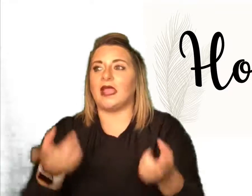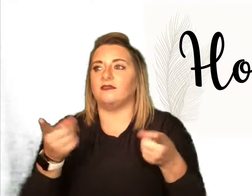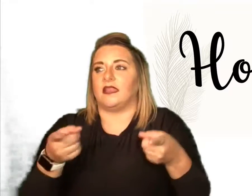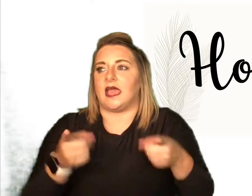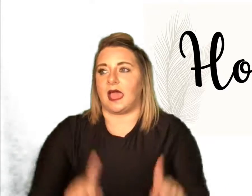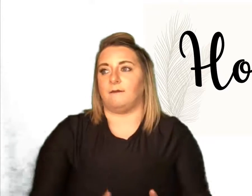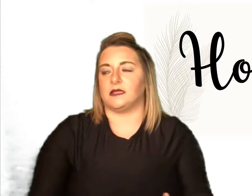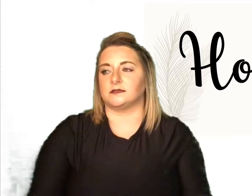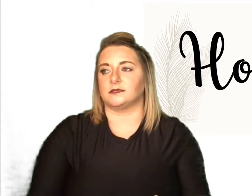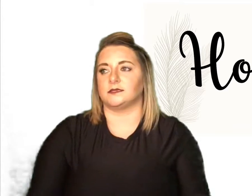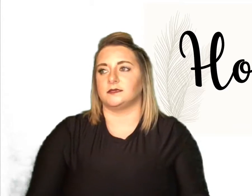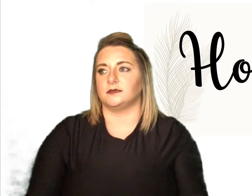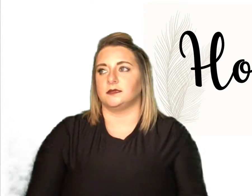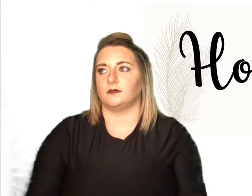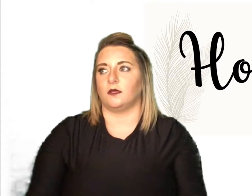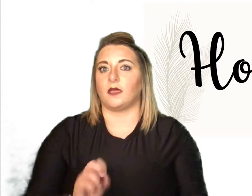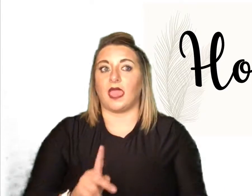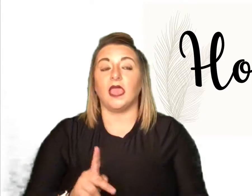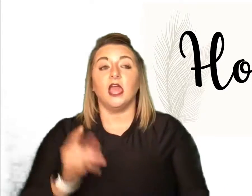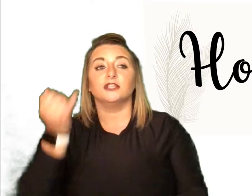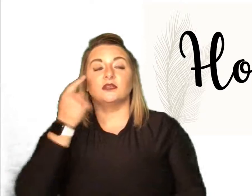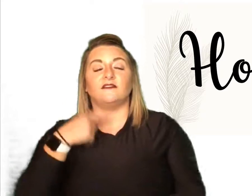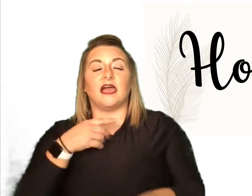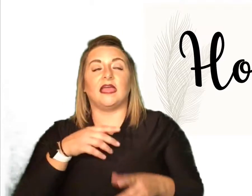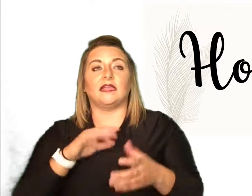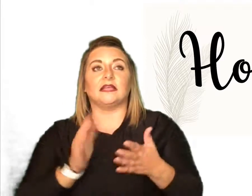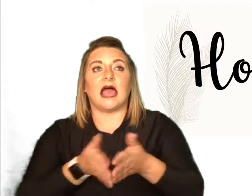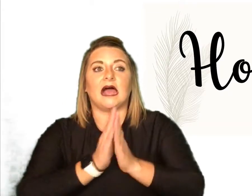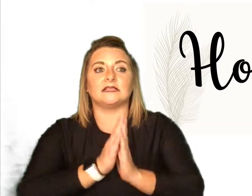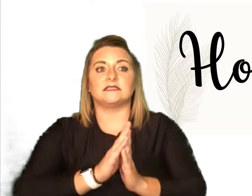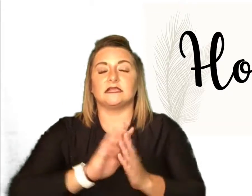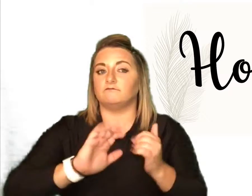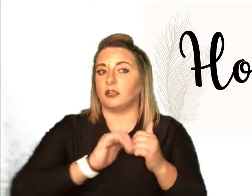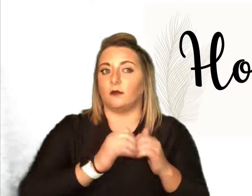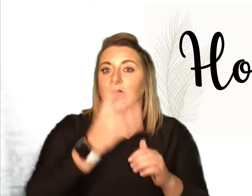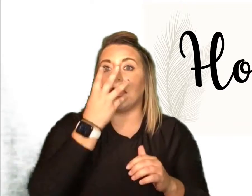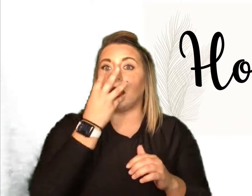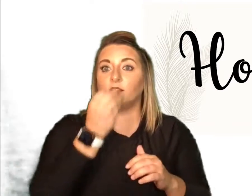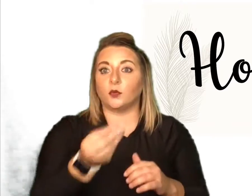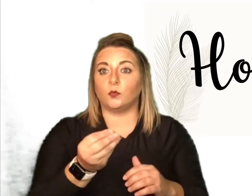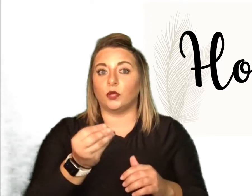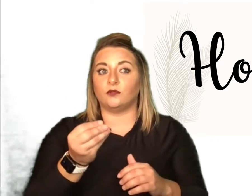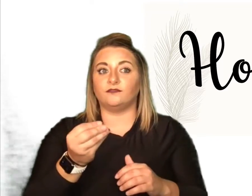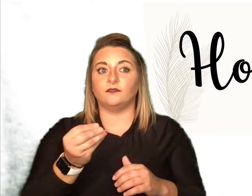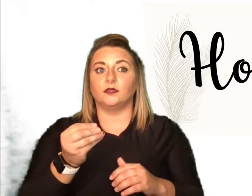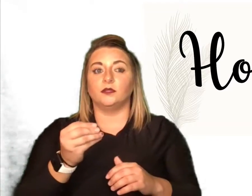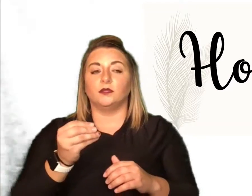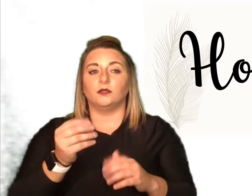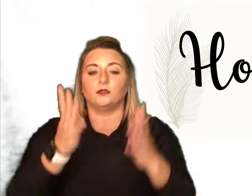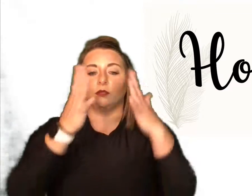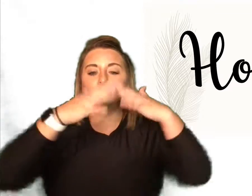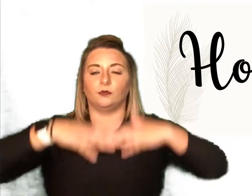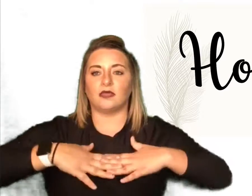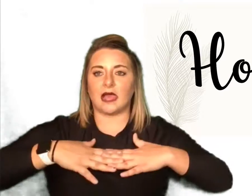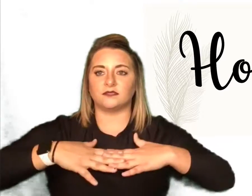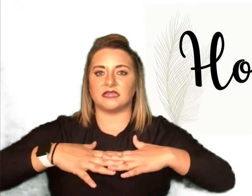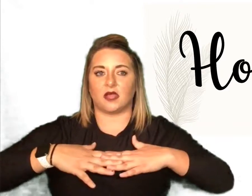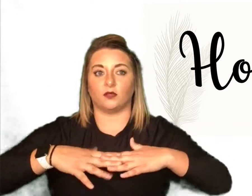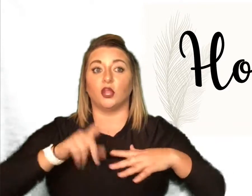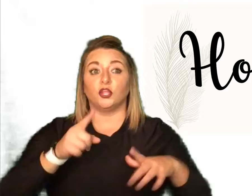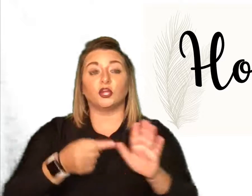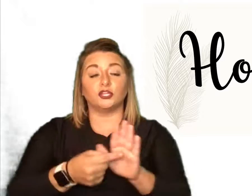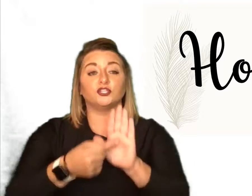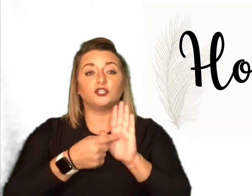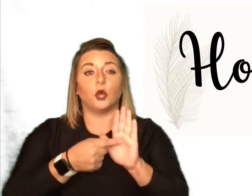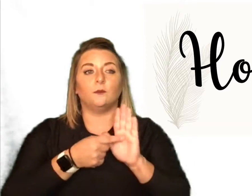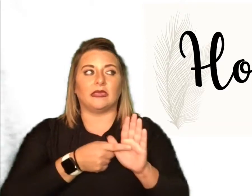The way that it happened, okay? So if I asked, you know, how the wolf, you know, blew the house